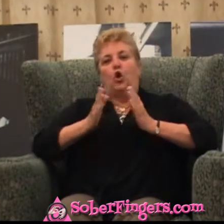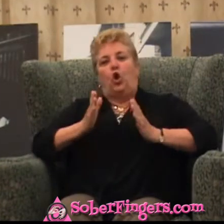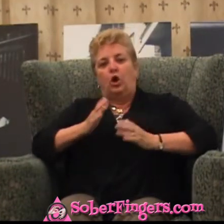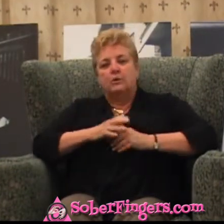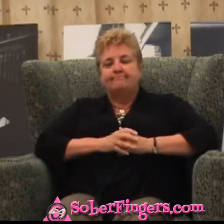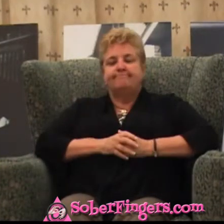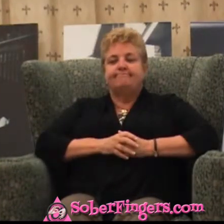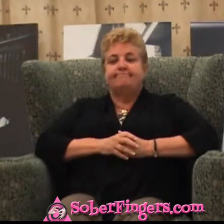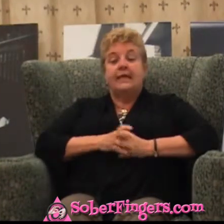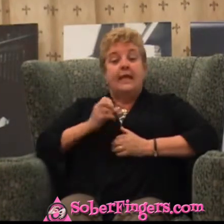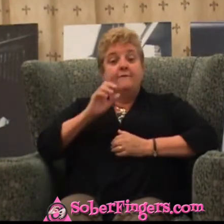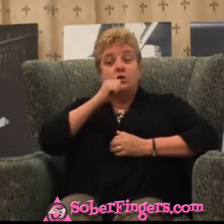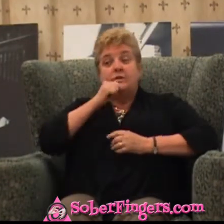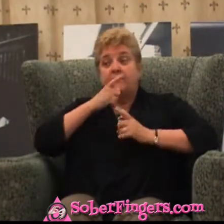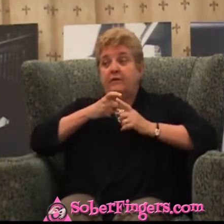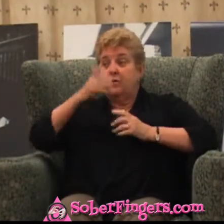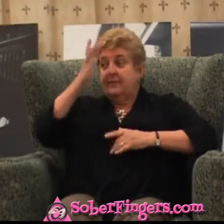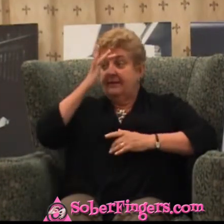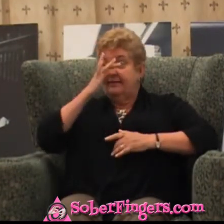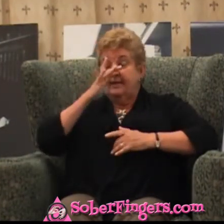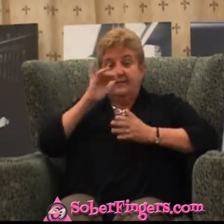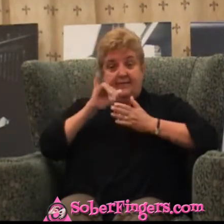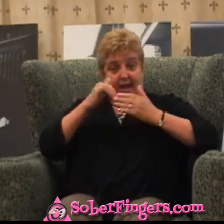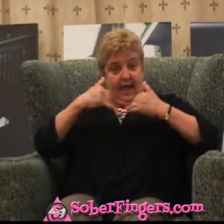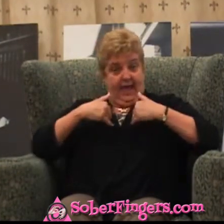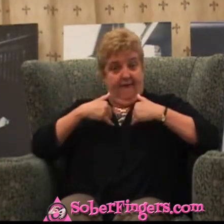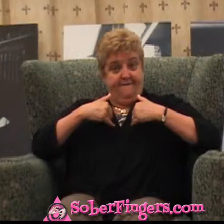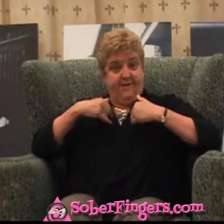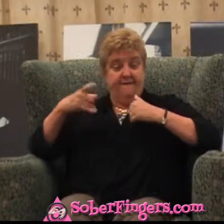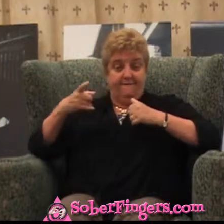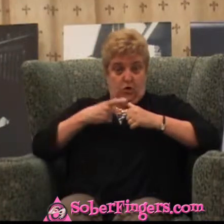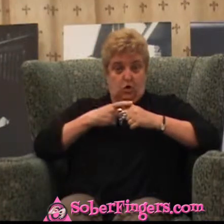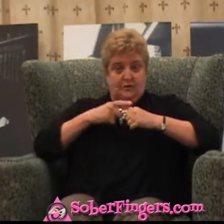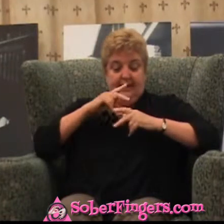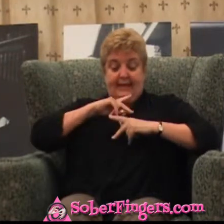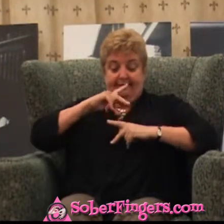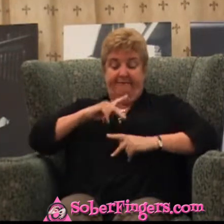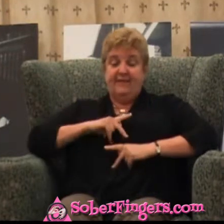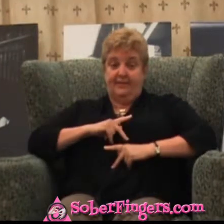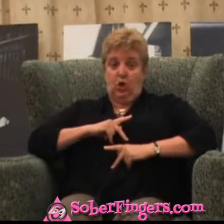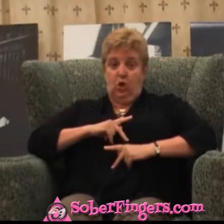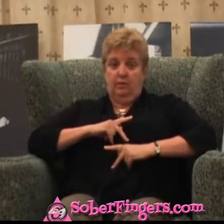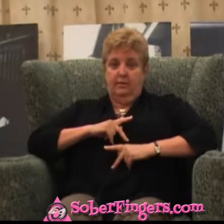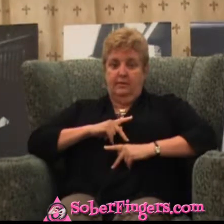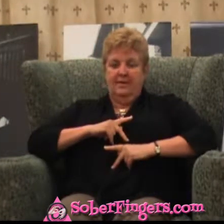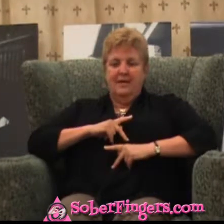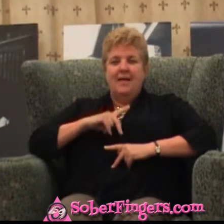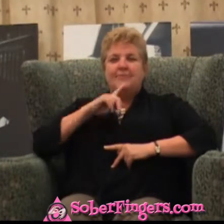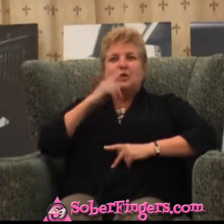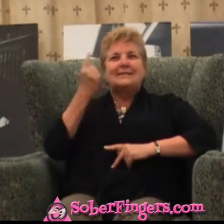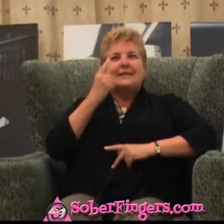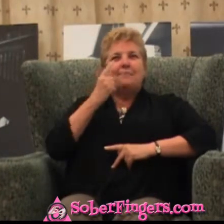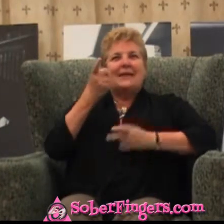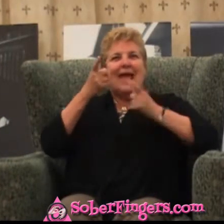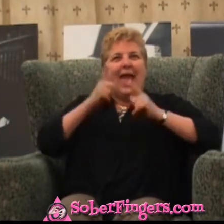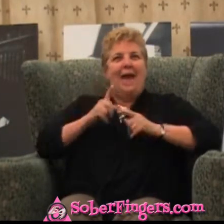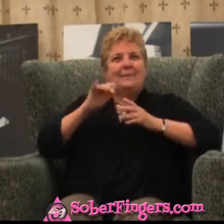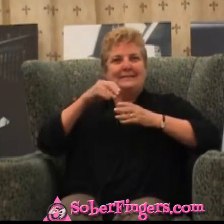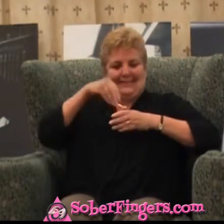If you suffer from the disease that I suffer from, that is first of all physical in nature, that there is something that happens in Ronald that doesn't happen